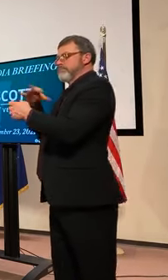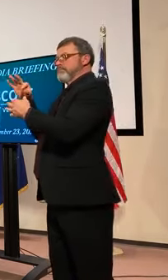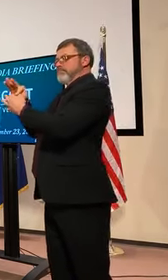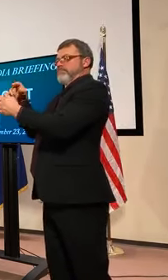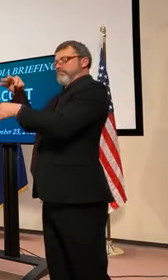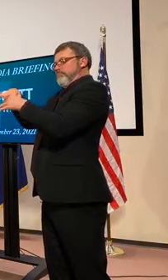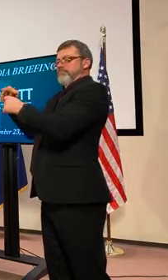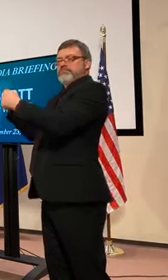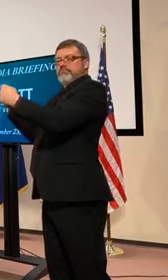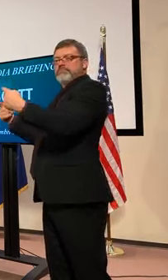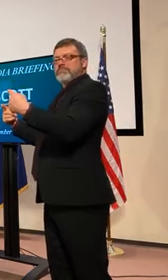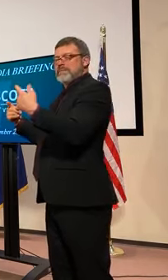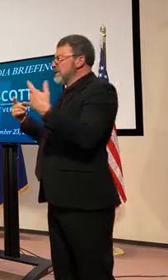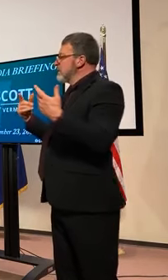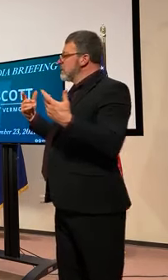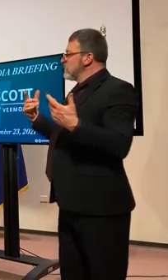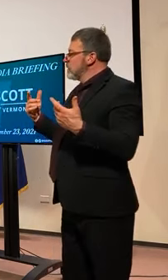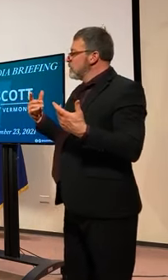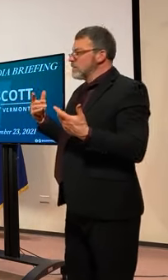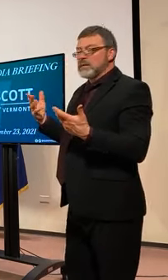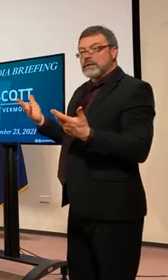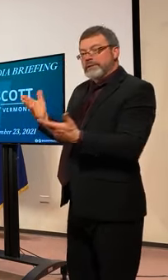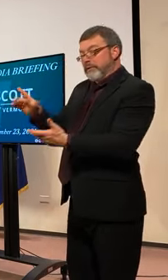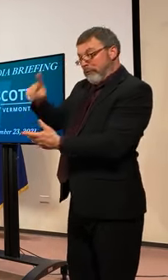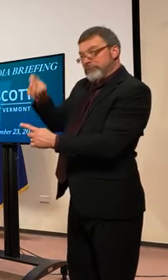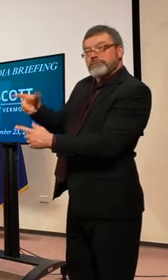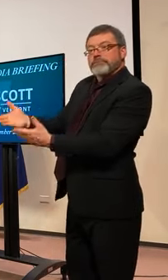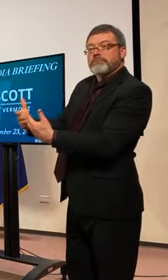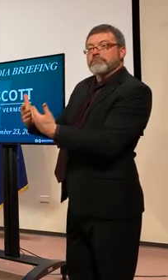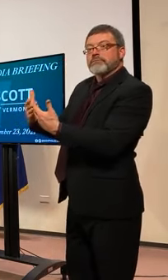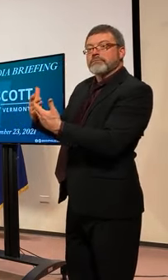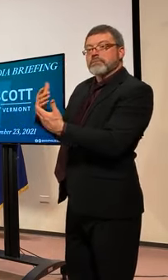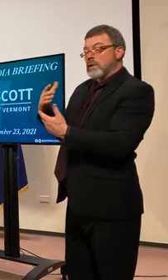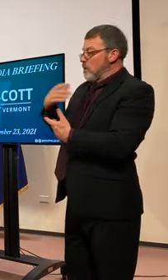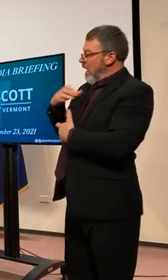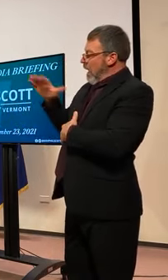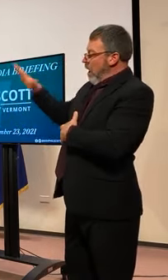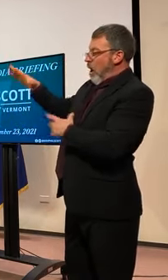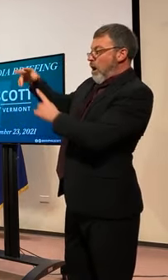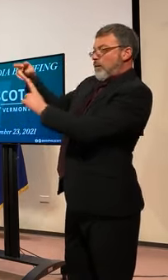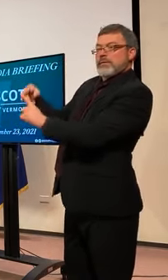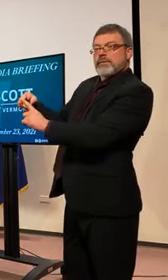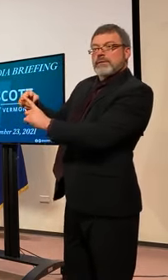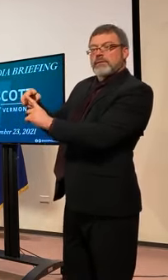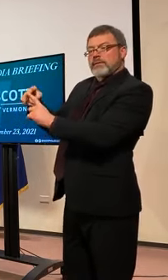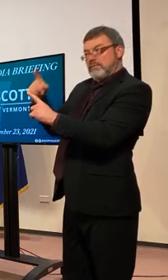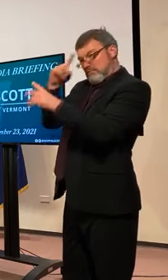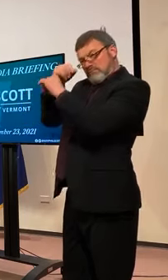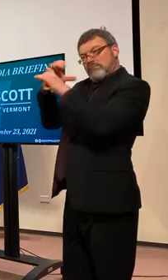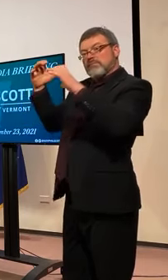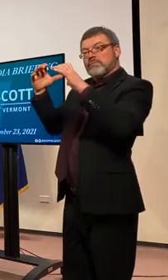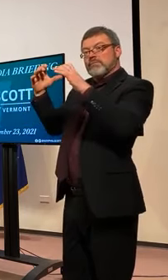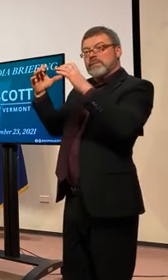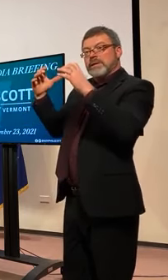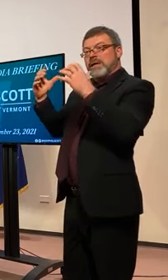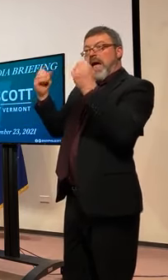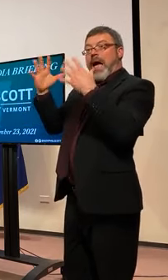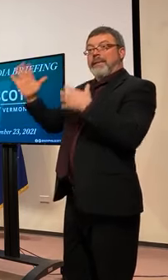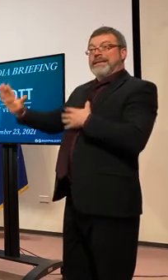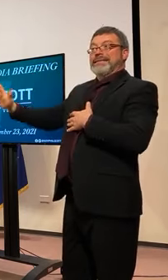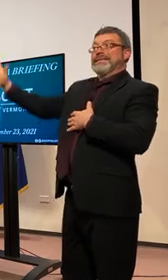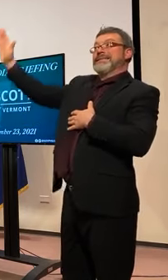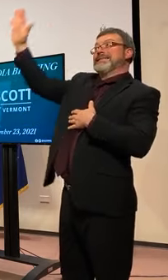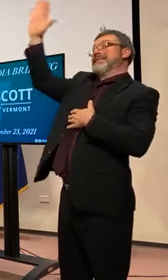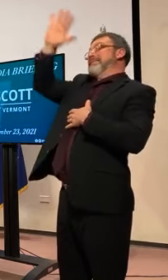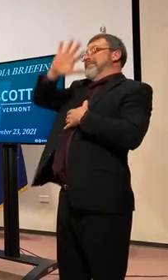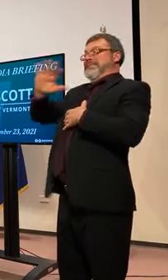I'm just wondering, what was your understanding from the league as to really how many towns and cities